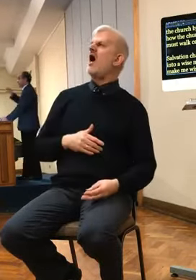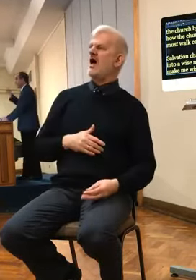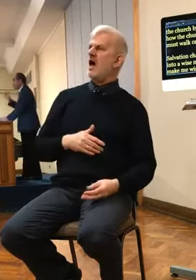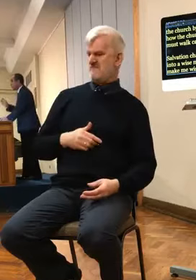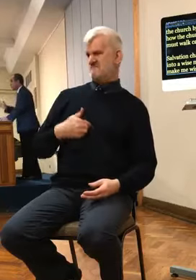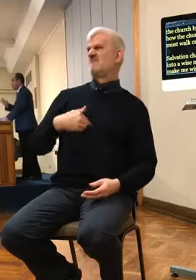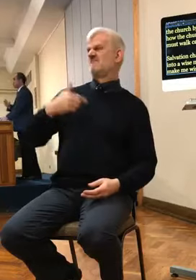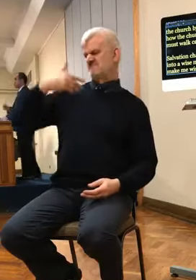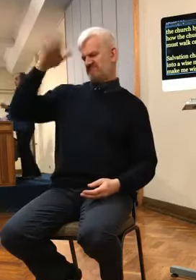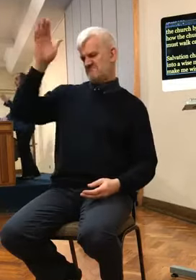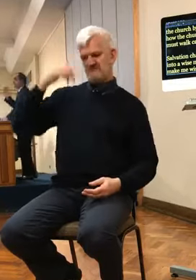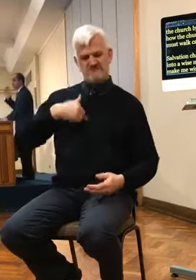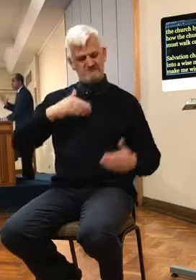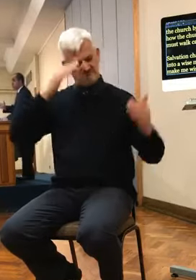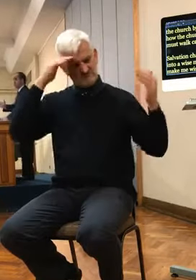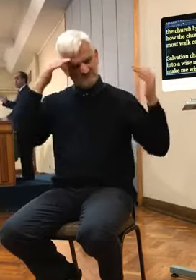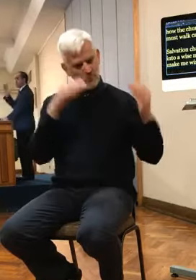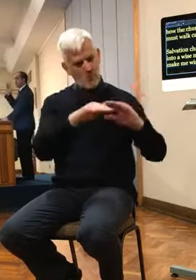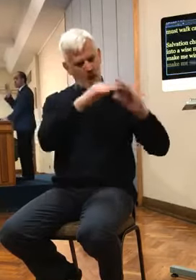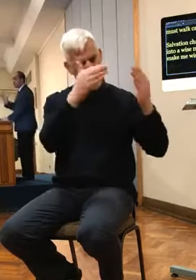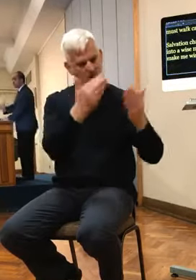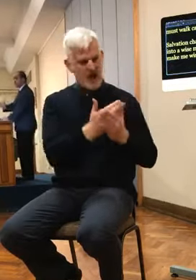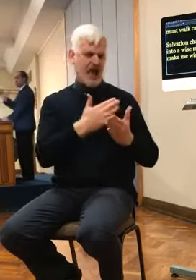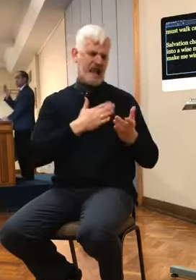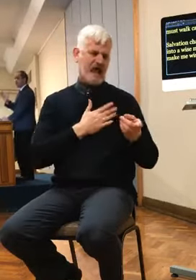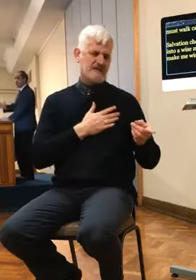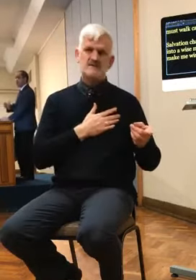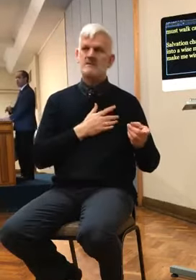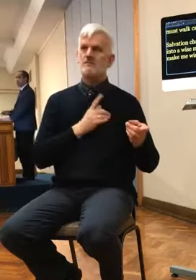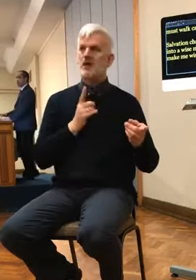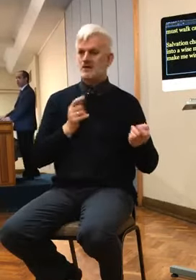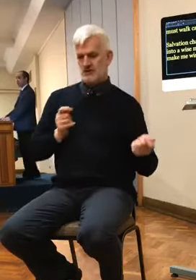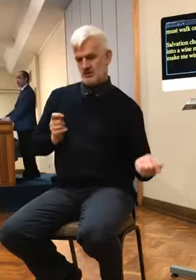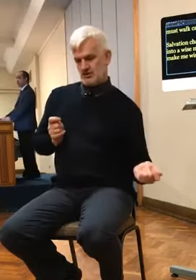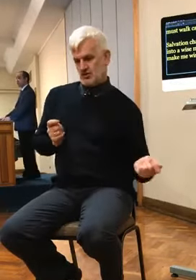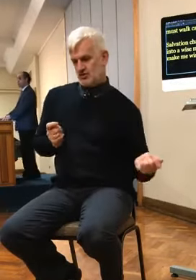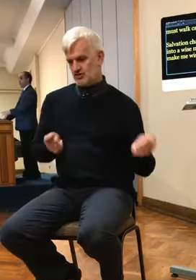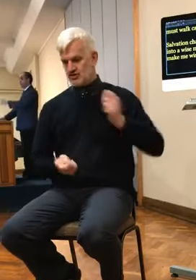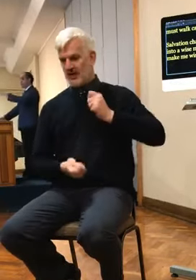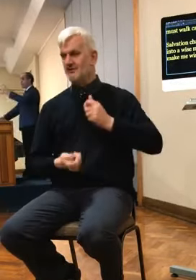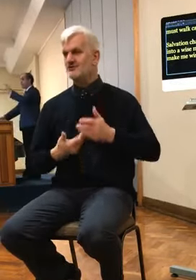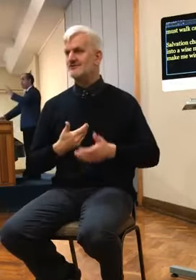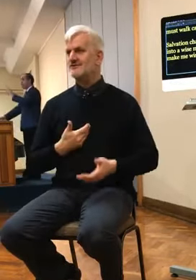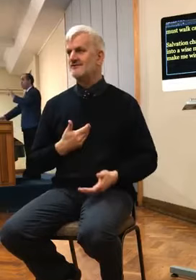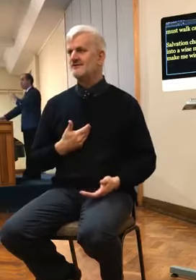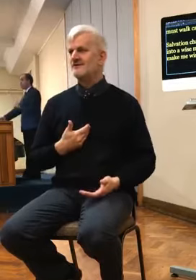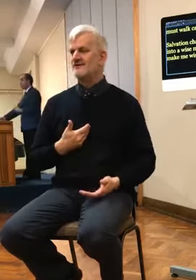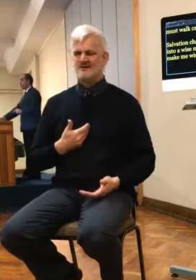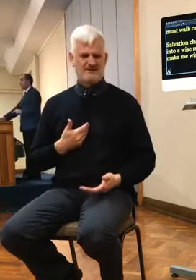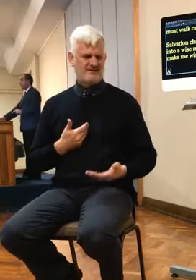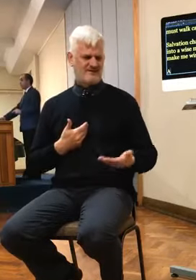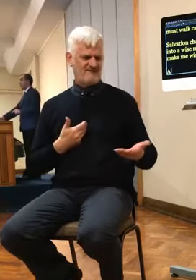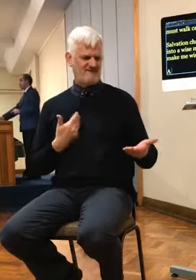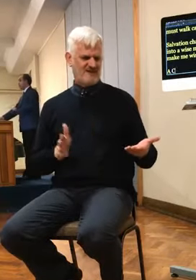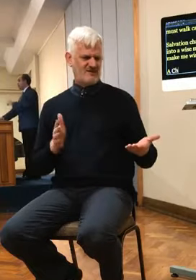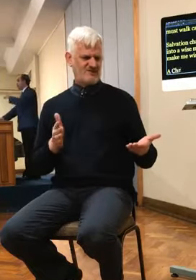is a transformation, a radical and drastic transformation in his life. He doesn't live anymore for himself. He lives now